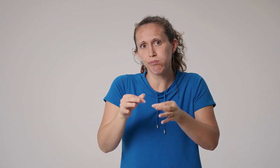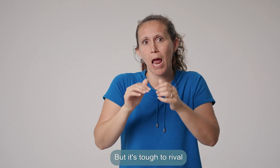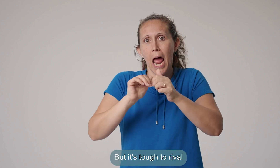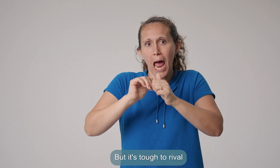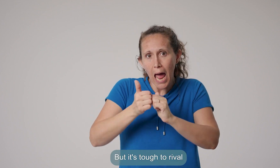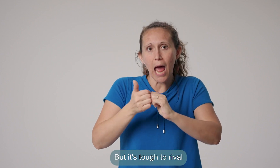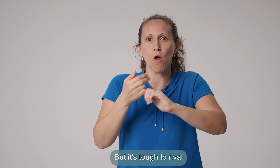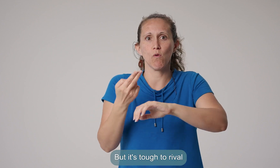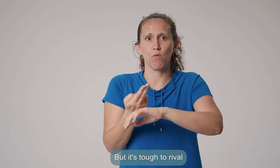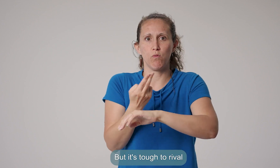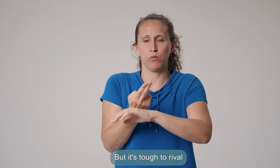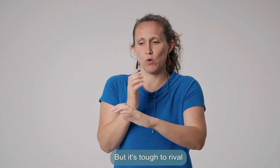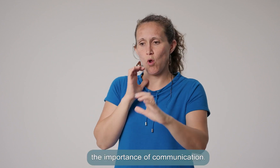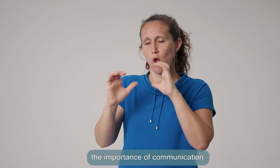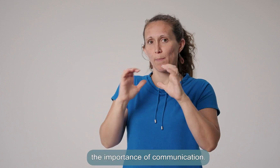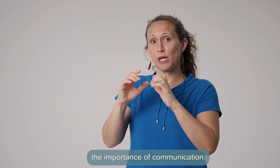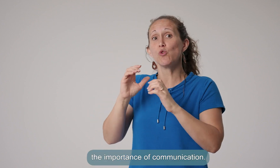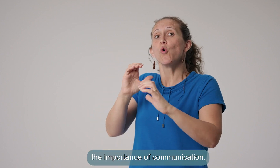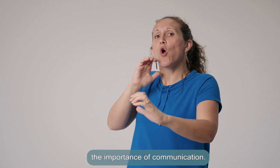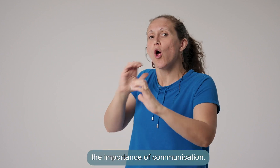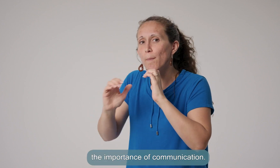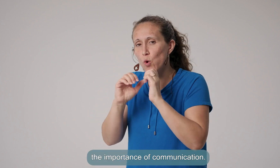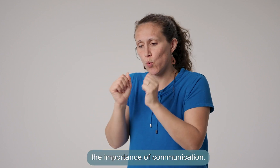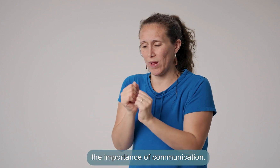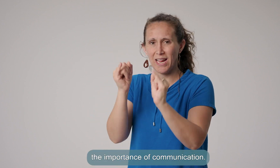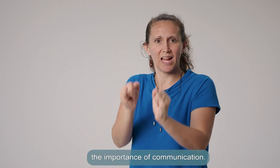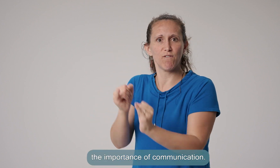but it's tough to rival the importance of communication.